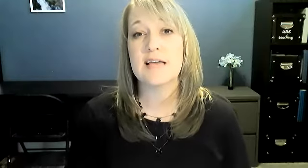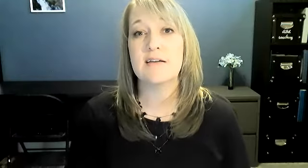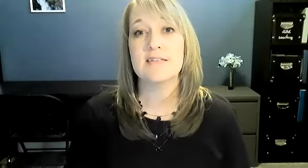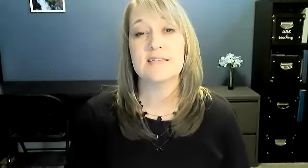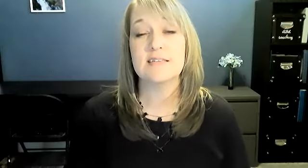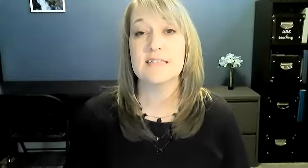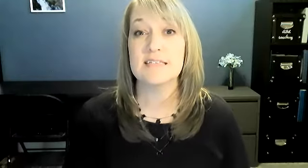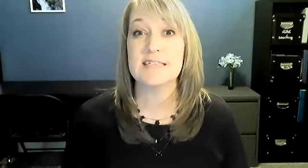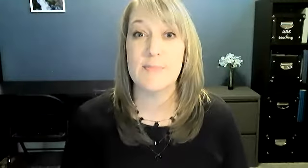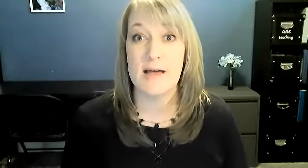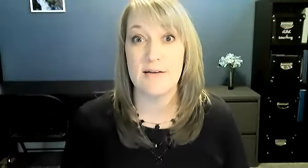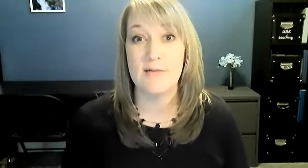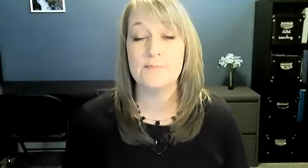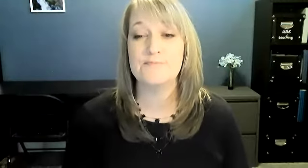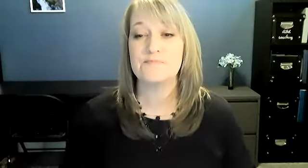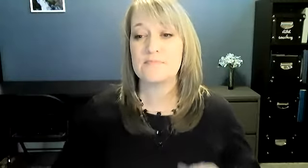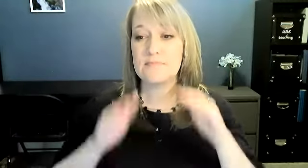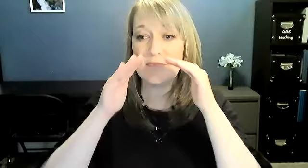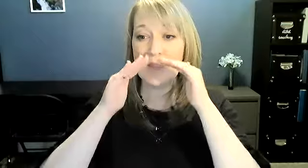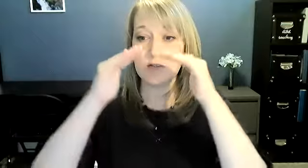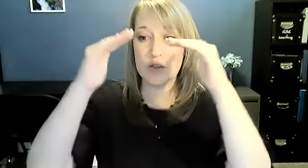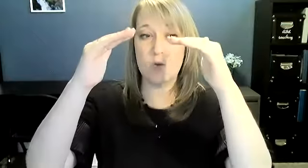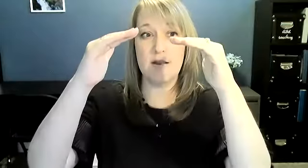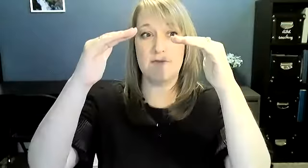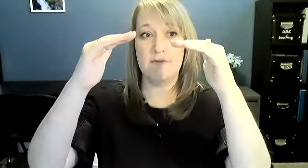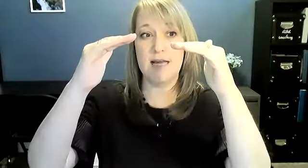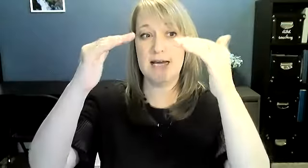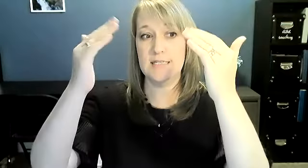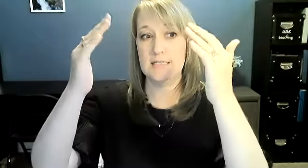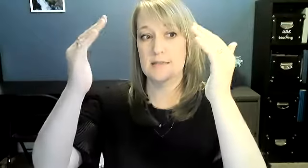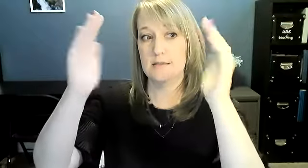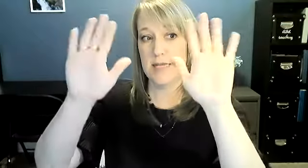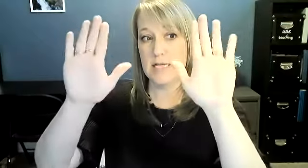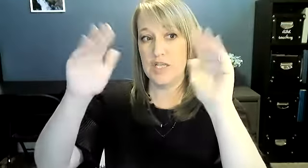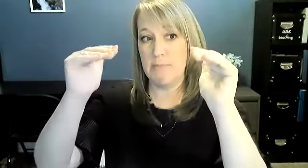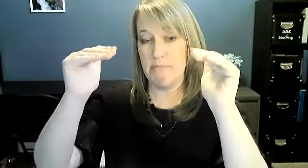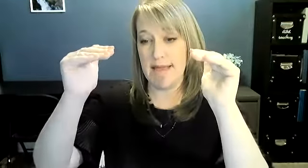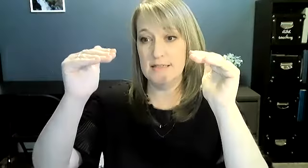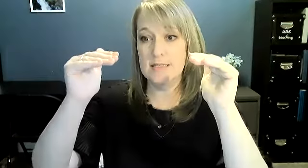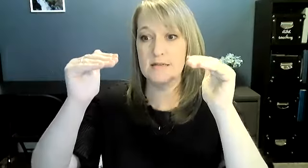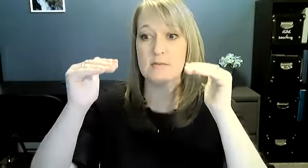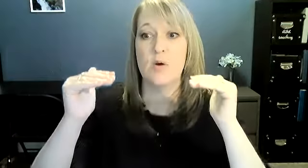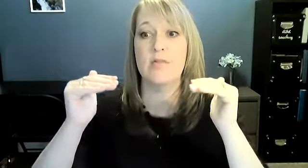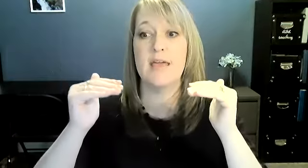sign on this list is smile. So you want a flat handshake bent on both